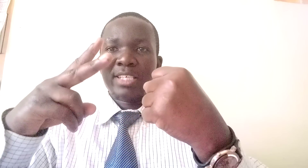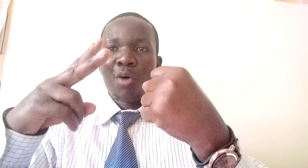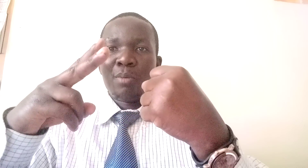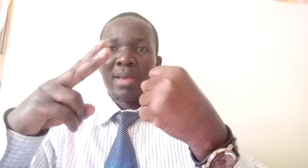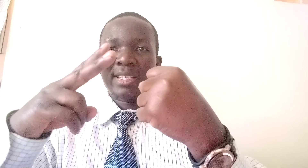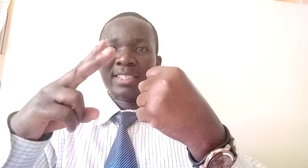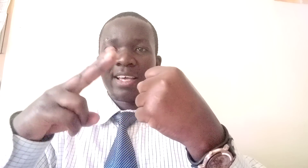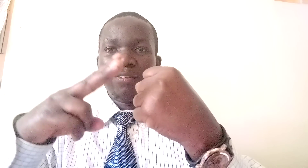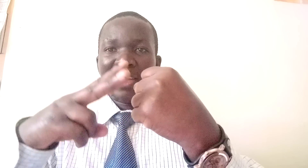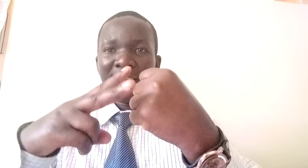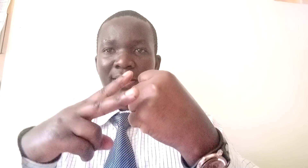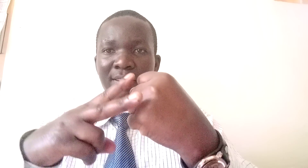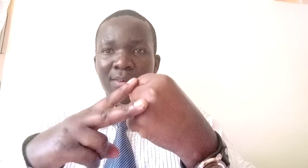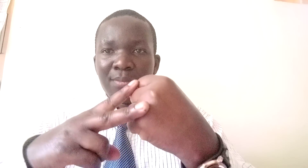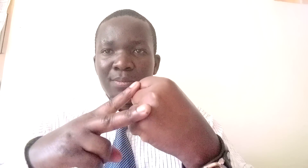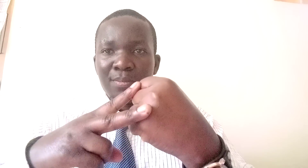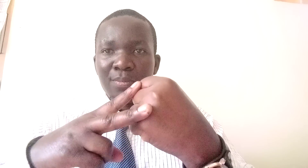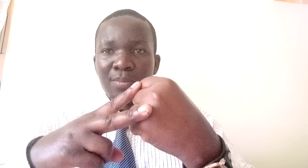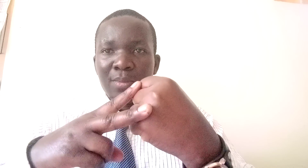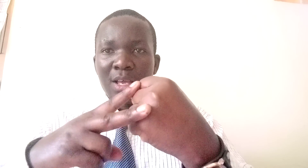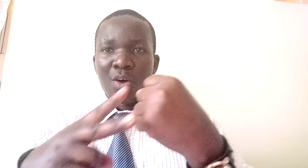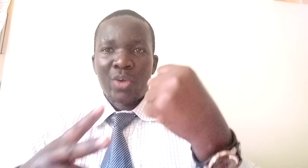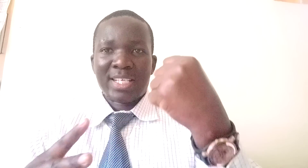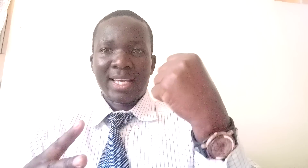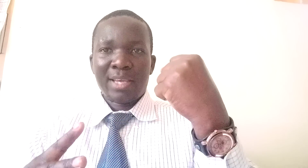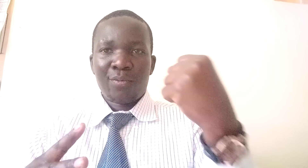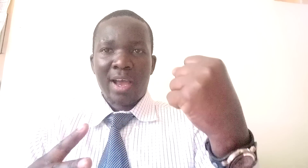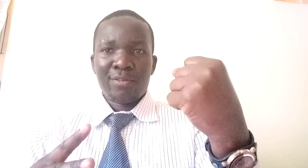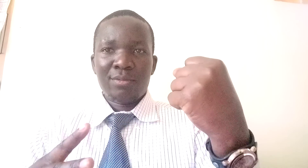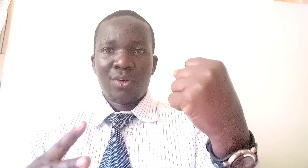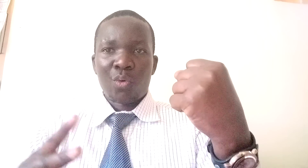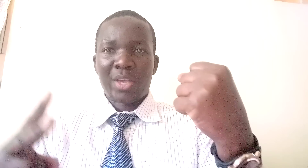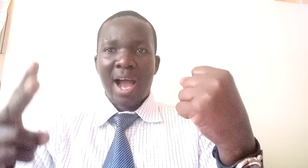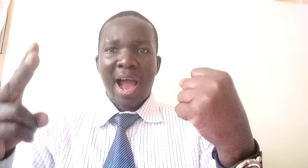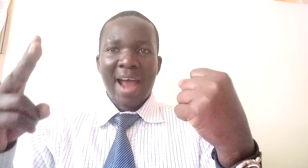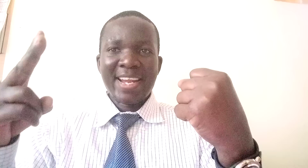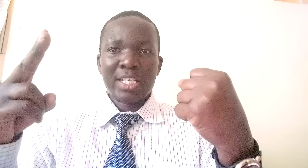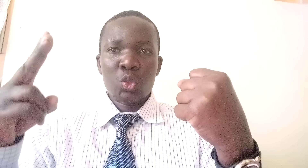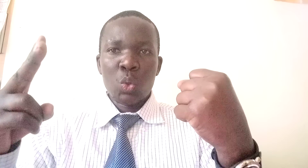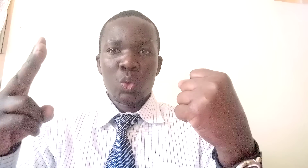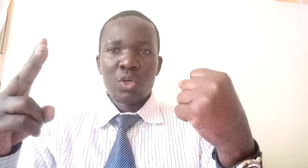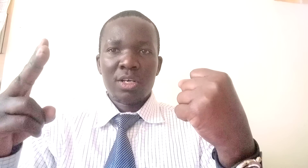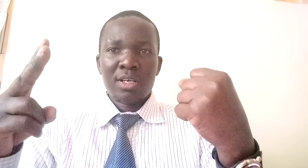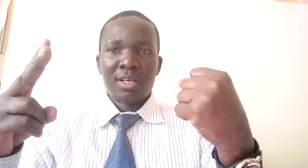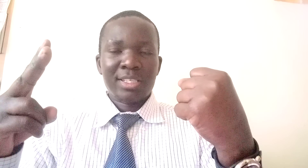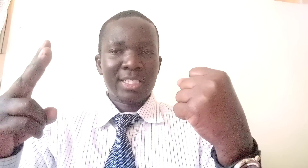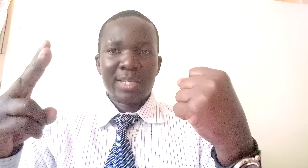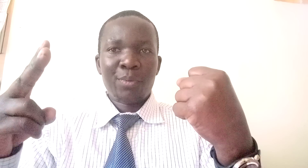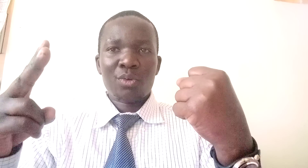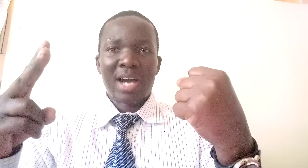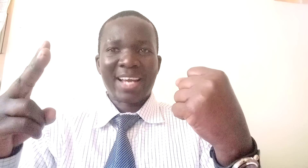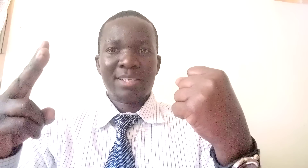how we make 7. We are taking 5, we are adding 2. Simple